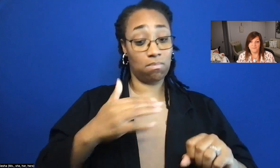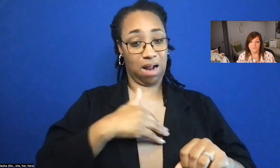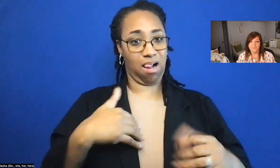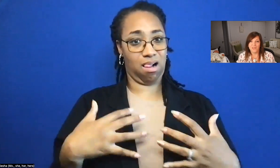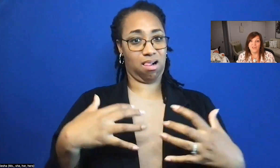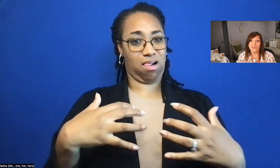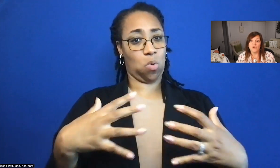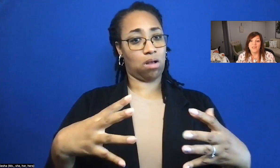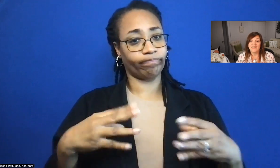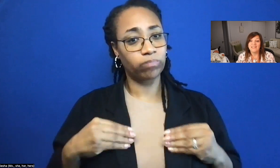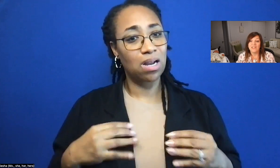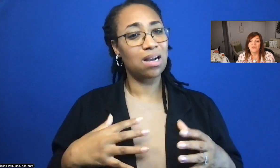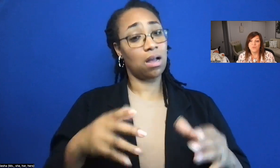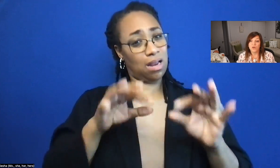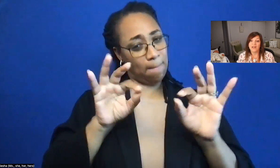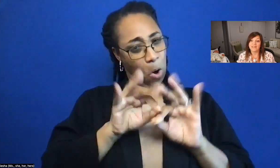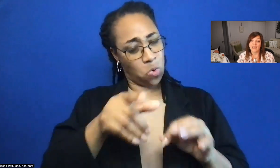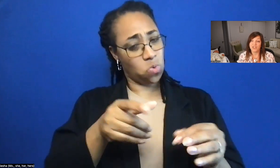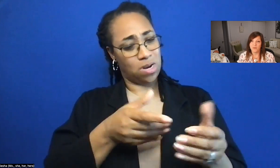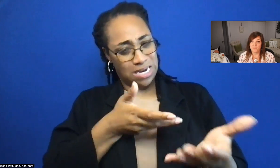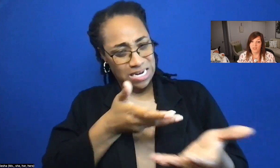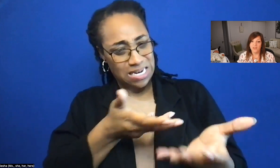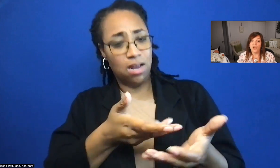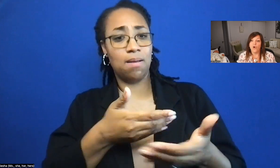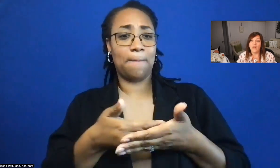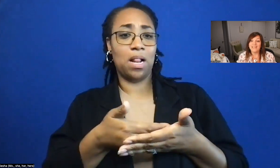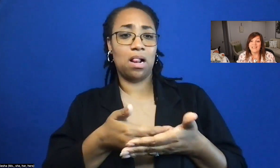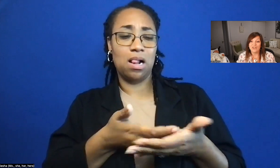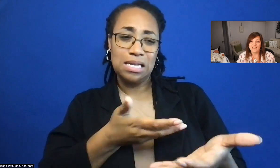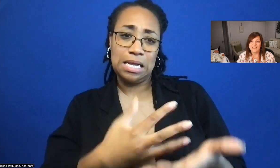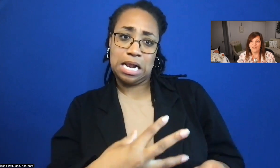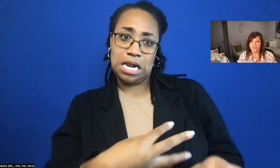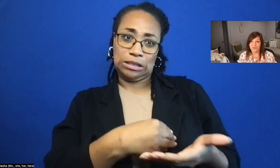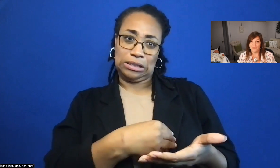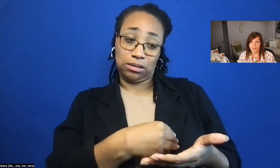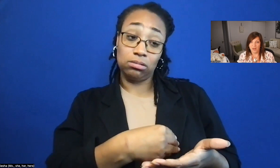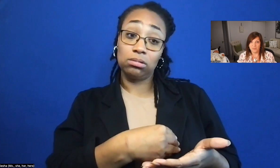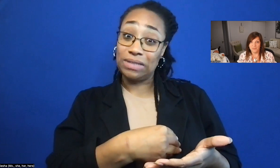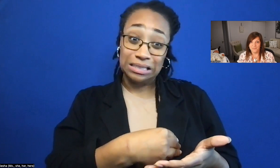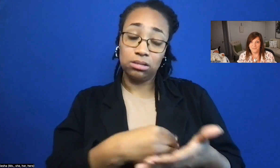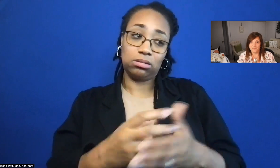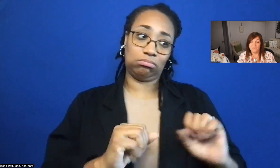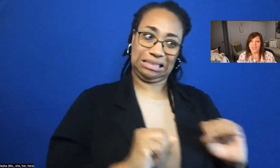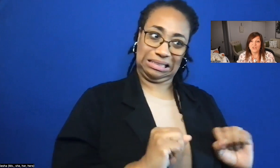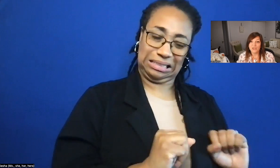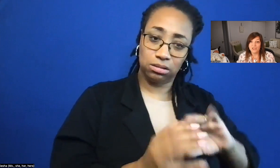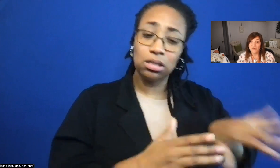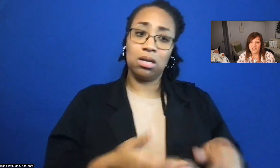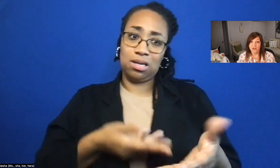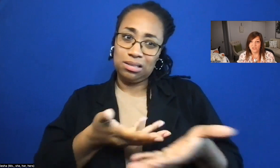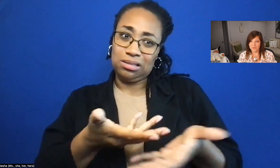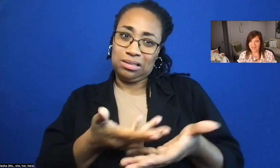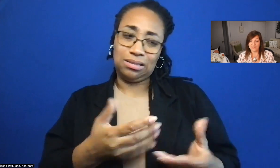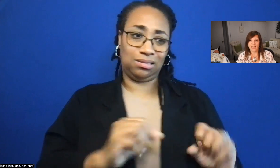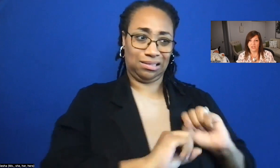supply. You can continue to work on latching baby while increasing your milk to a pump. Make sure to reach